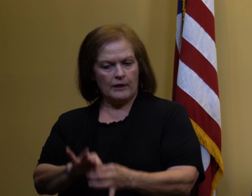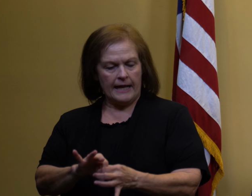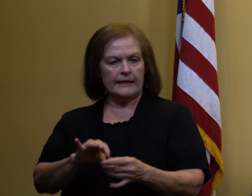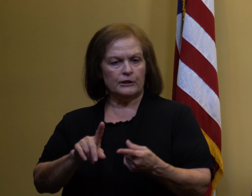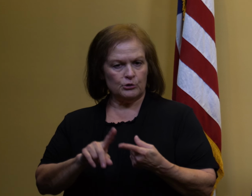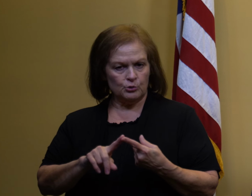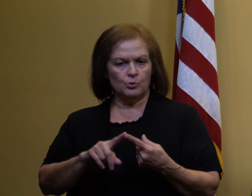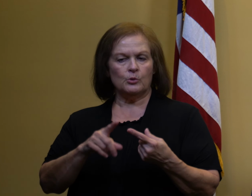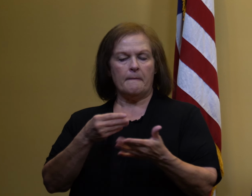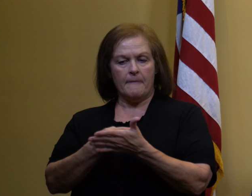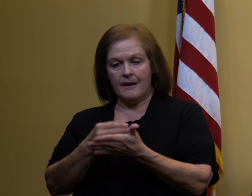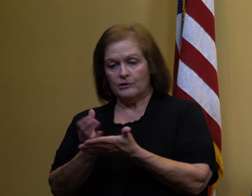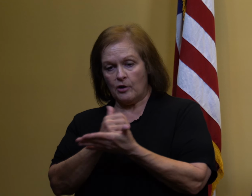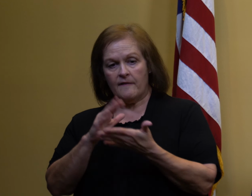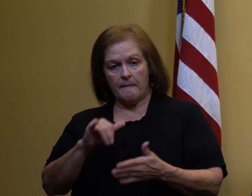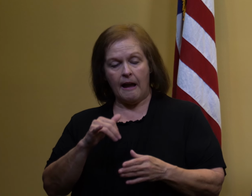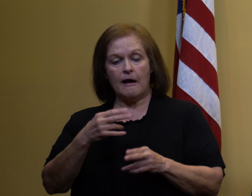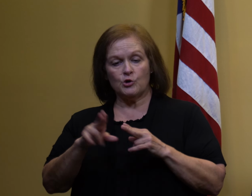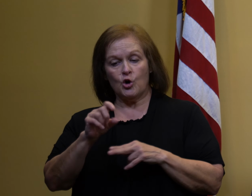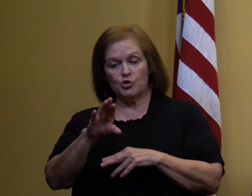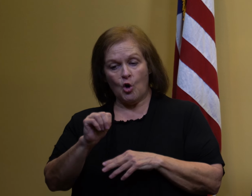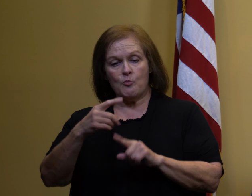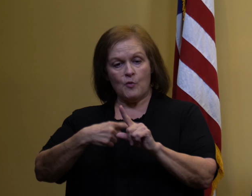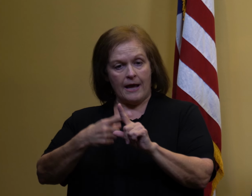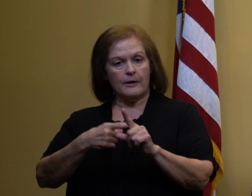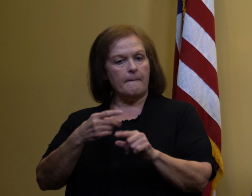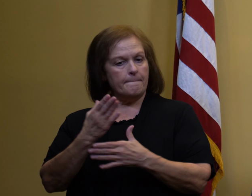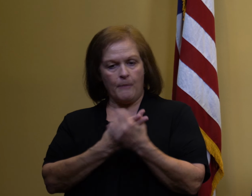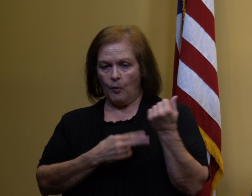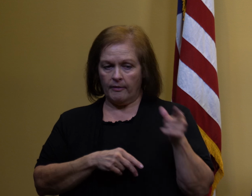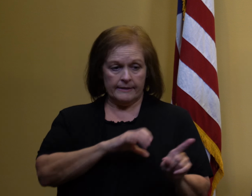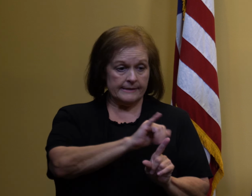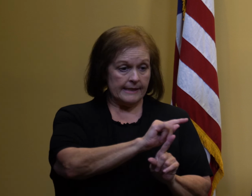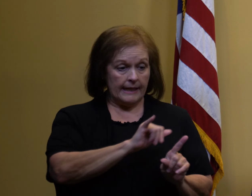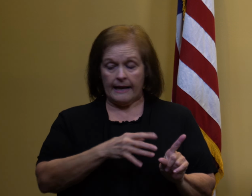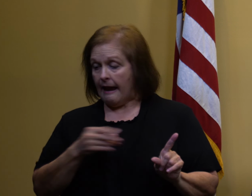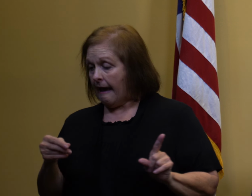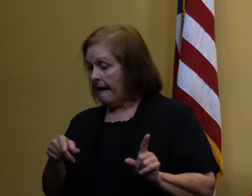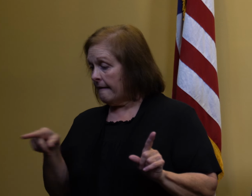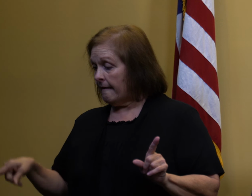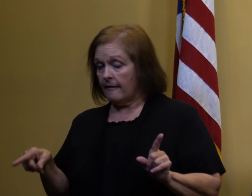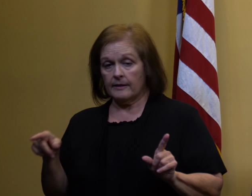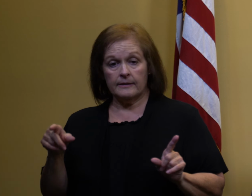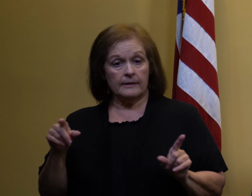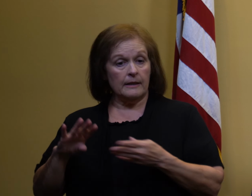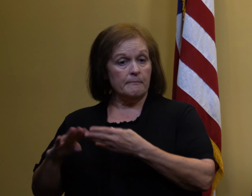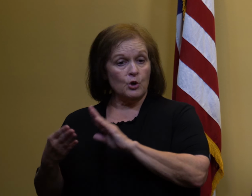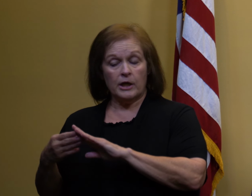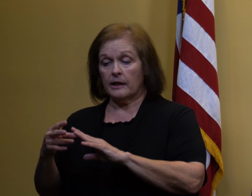and revenues generated by short-term rental on both sides of it, city directly and even our